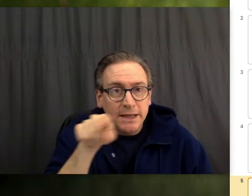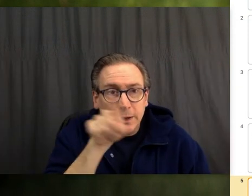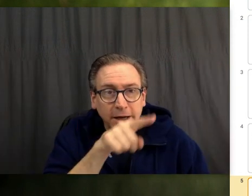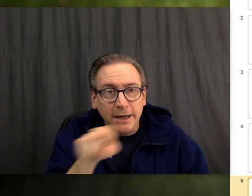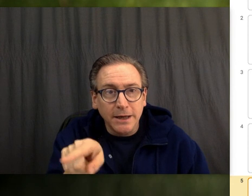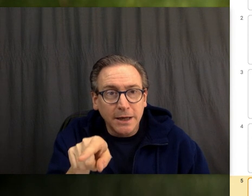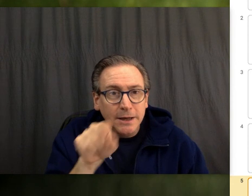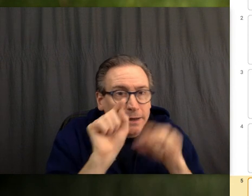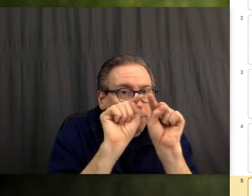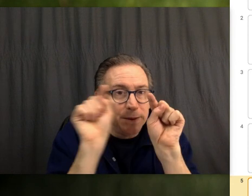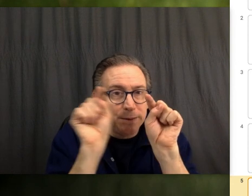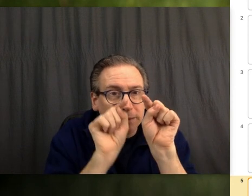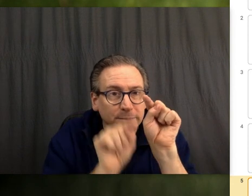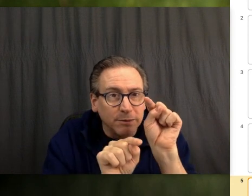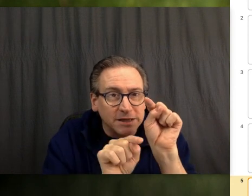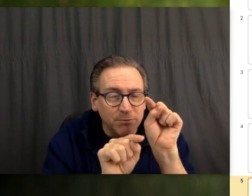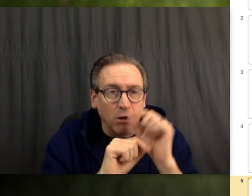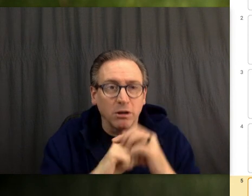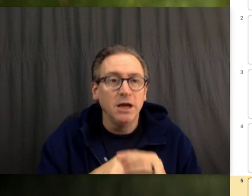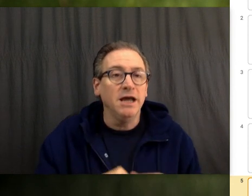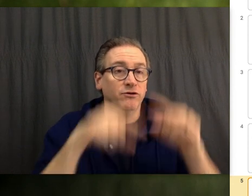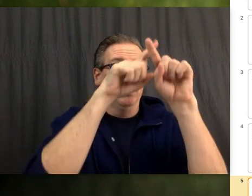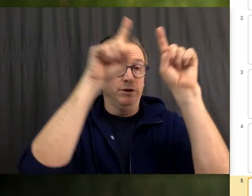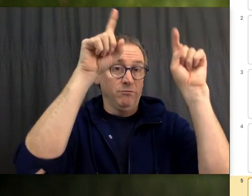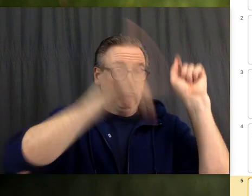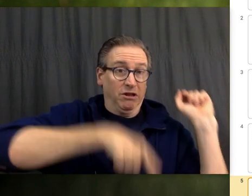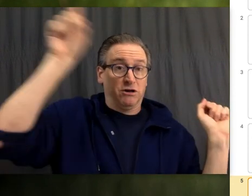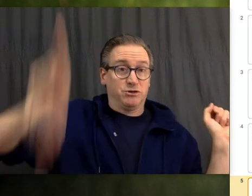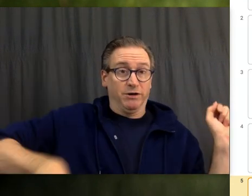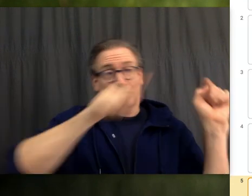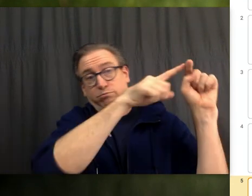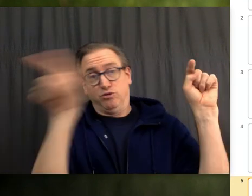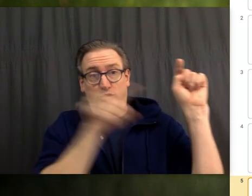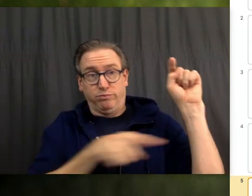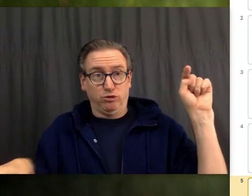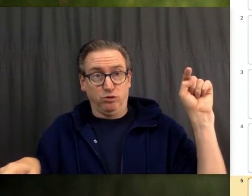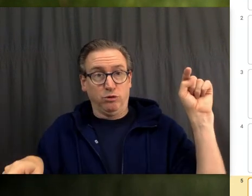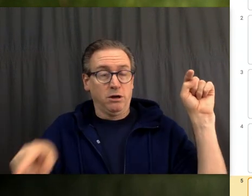tiny little grid, then it's small. If you do a large grid,